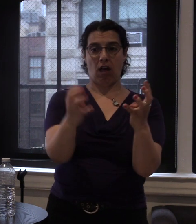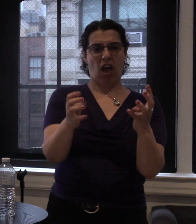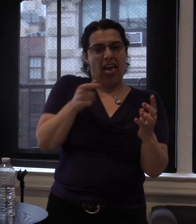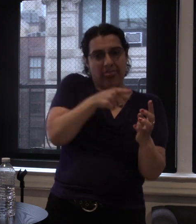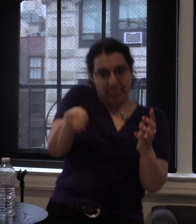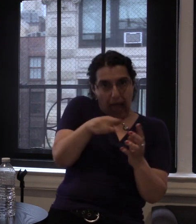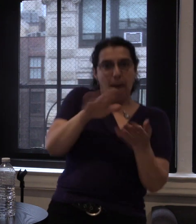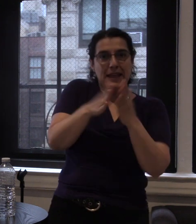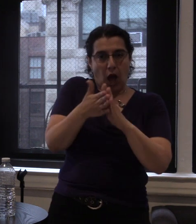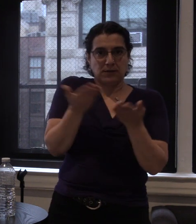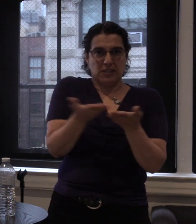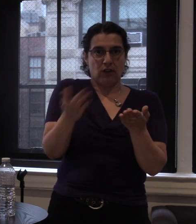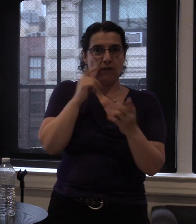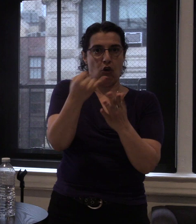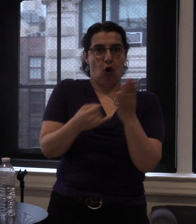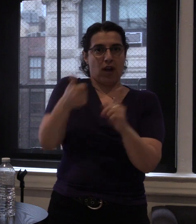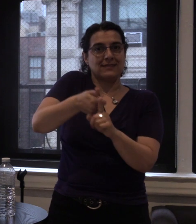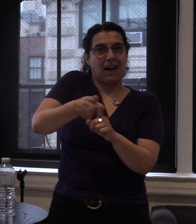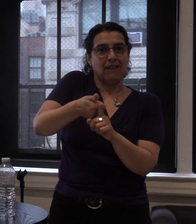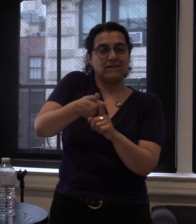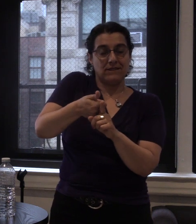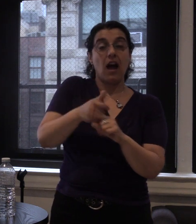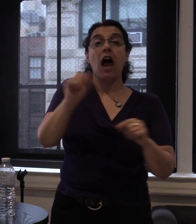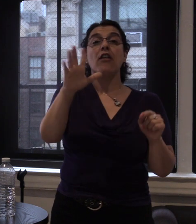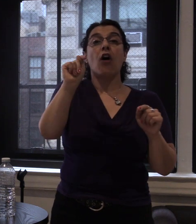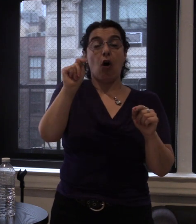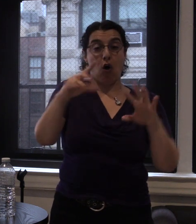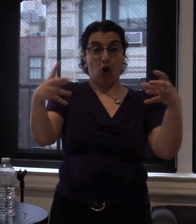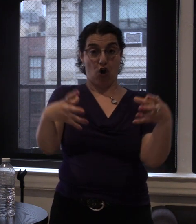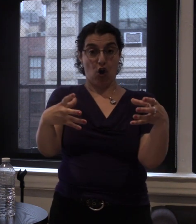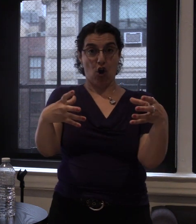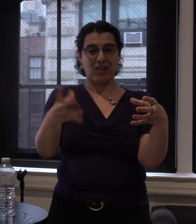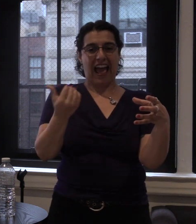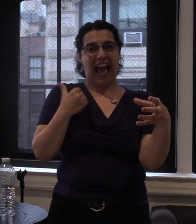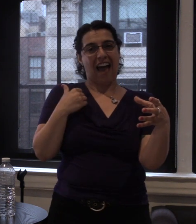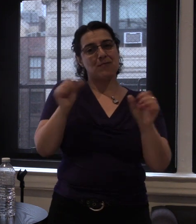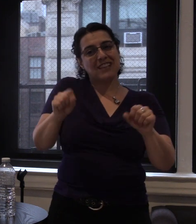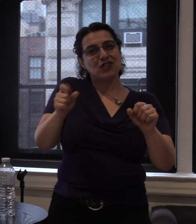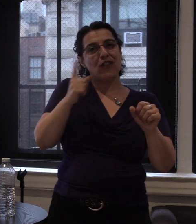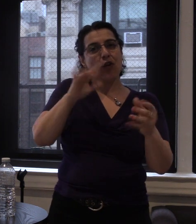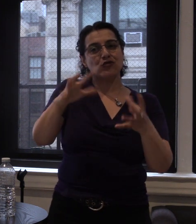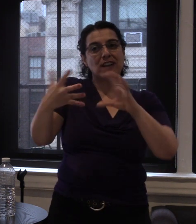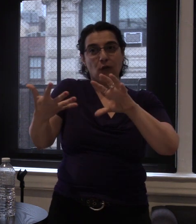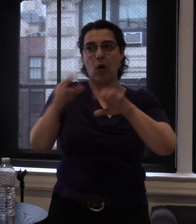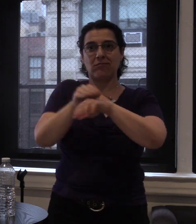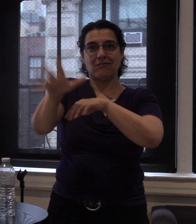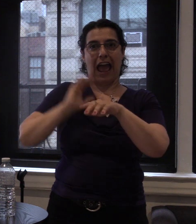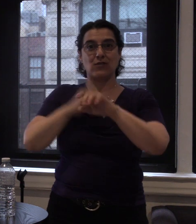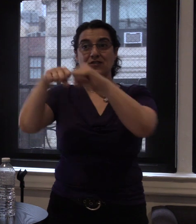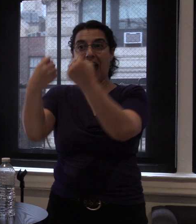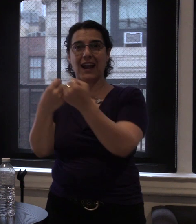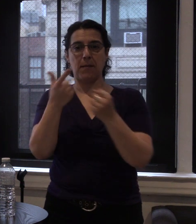materials of the artwork. And then the artwork has this potential to transform the society through